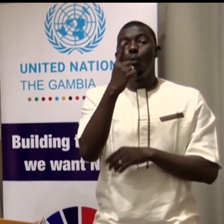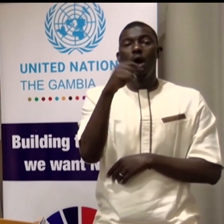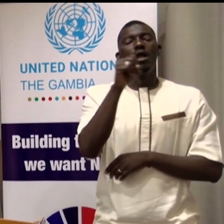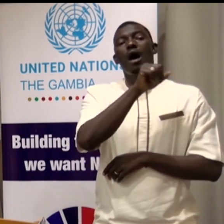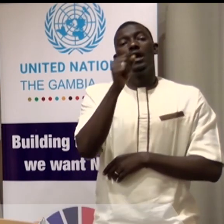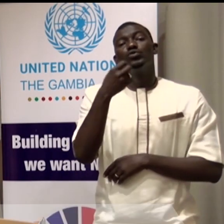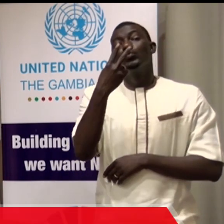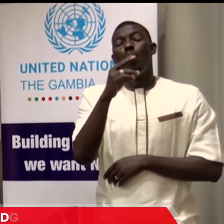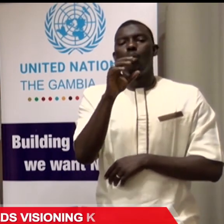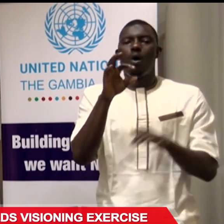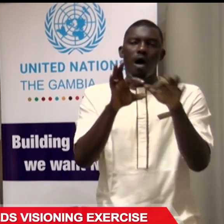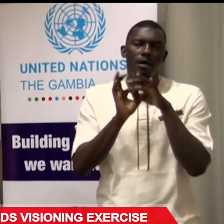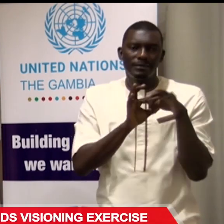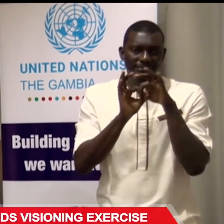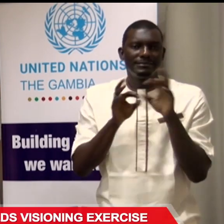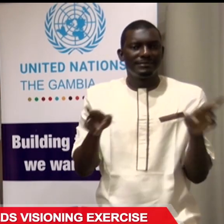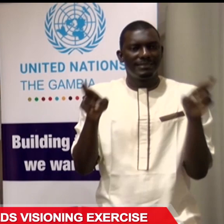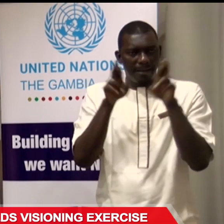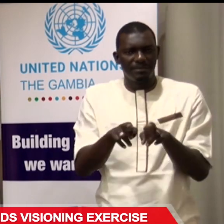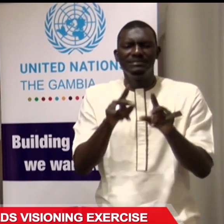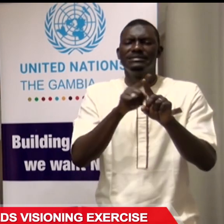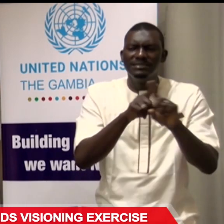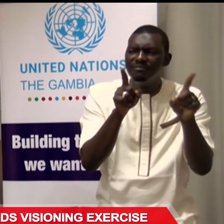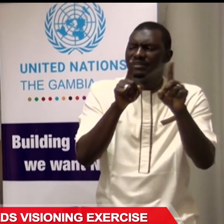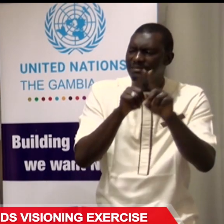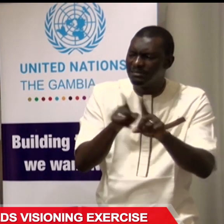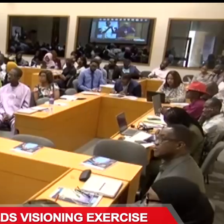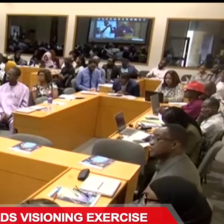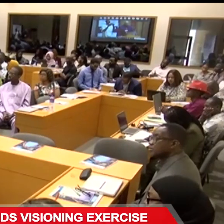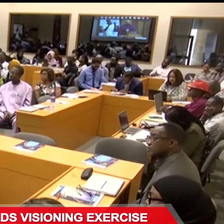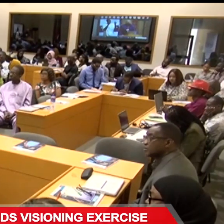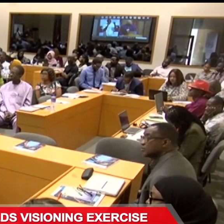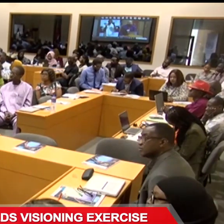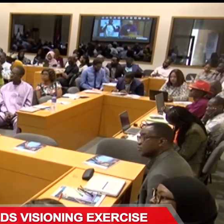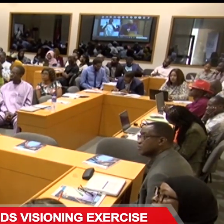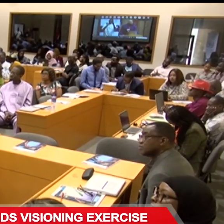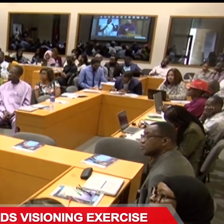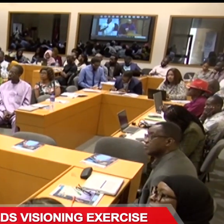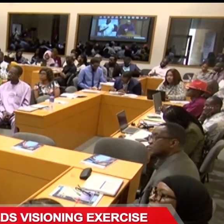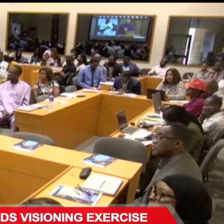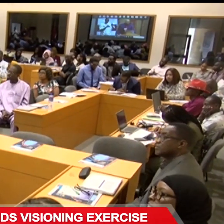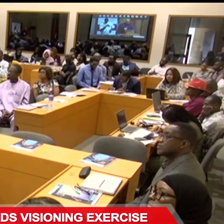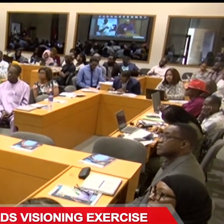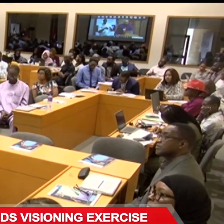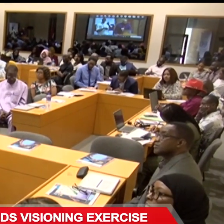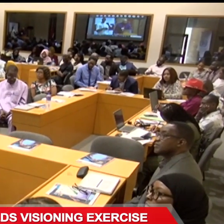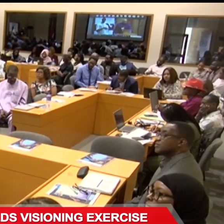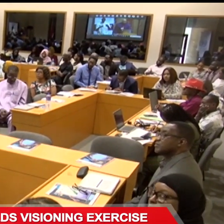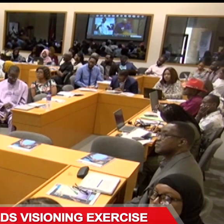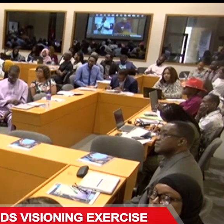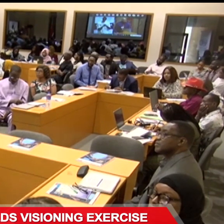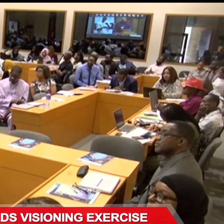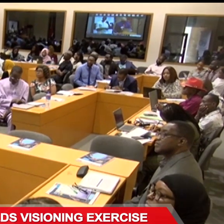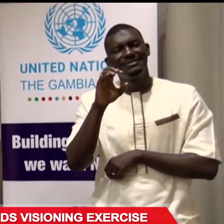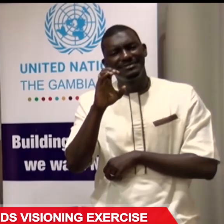132 organizations representing various sectors, including the government, the UN, civil